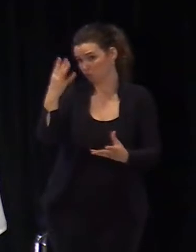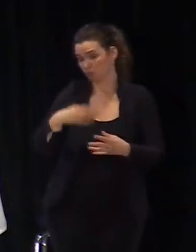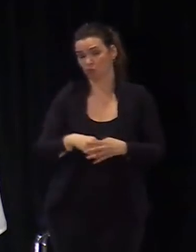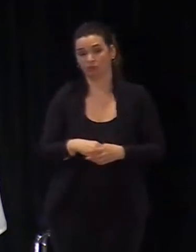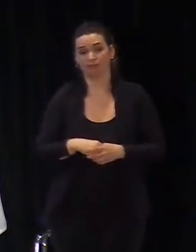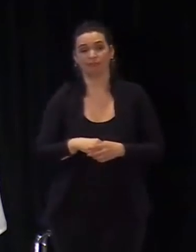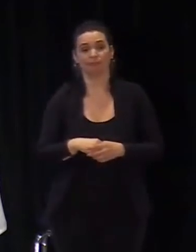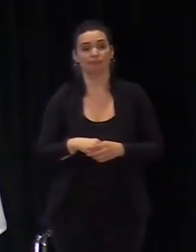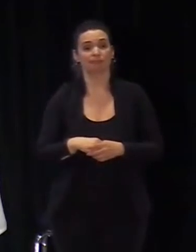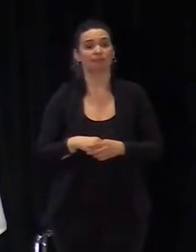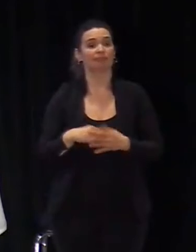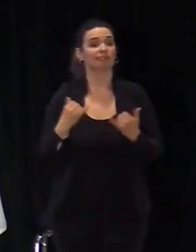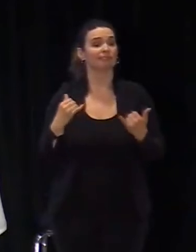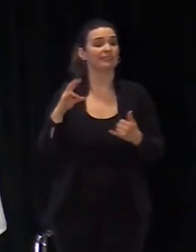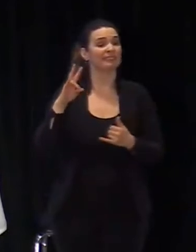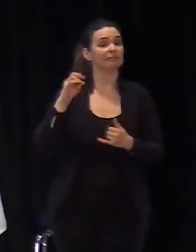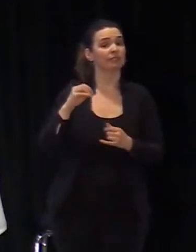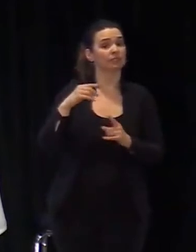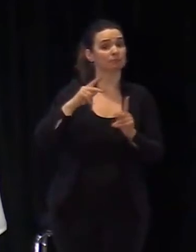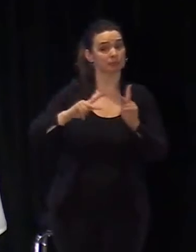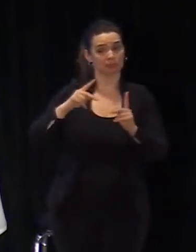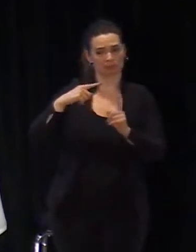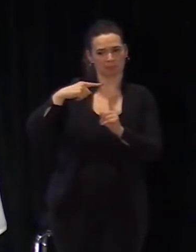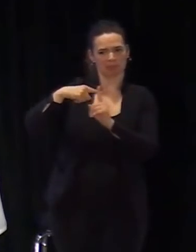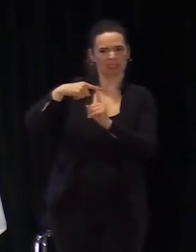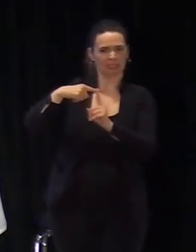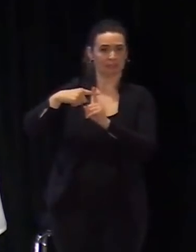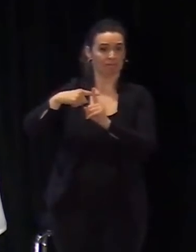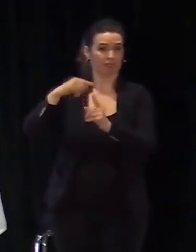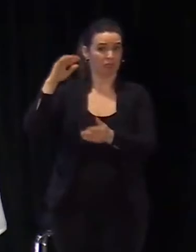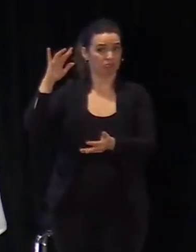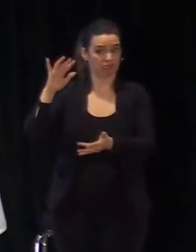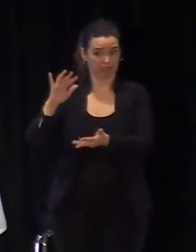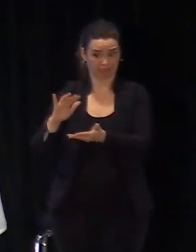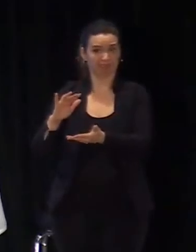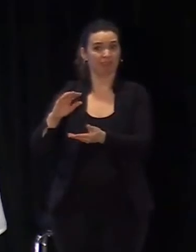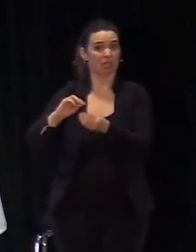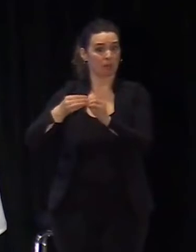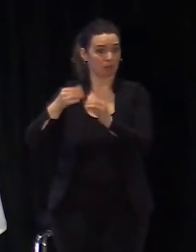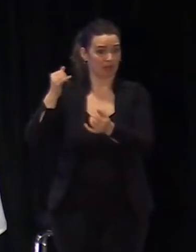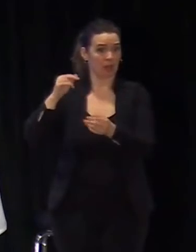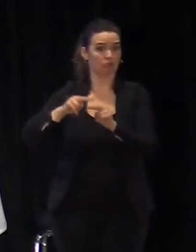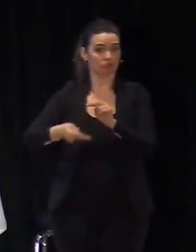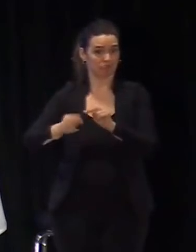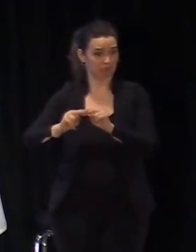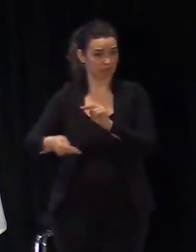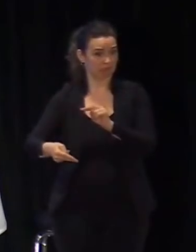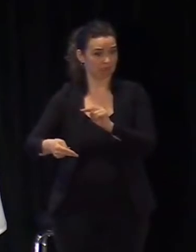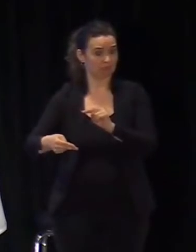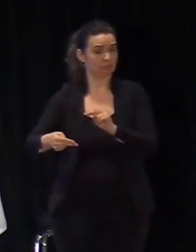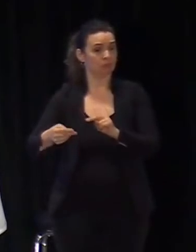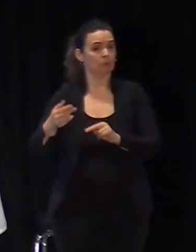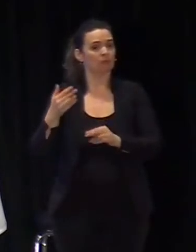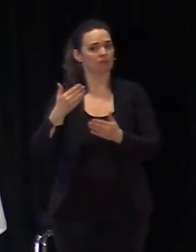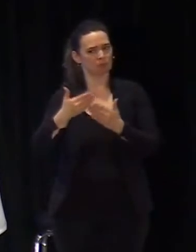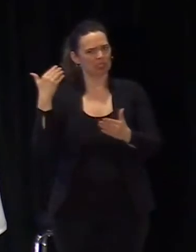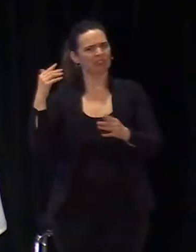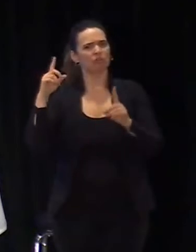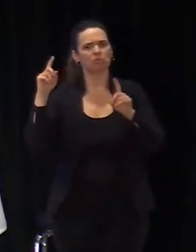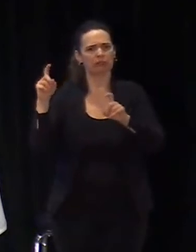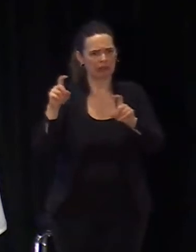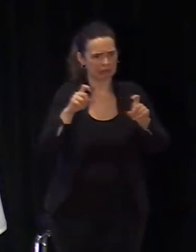today. And so that's positive. Asymptomatic testing, even though you're supposed to be asymptomatic to get